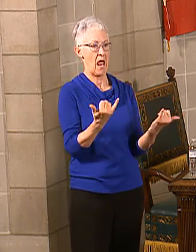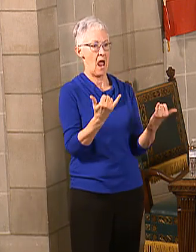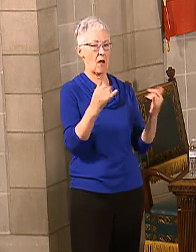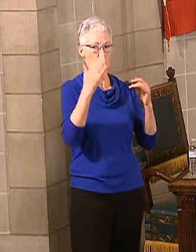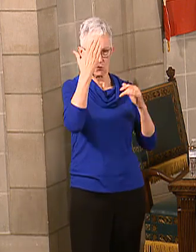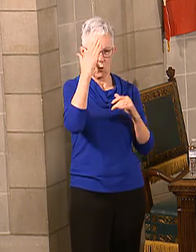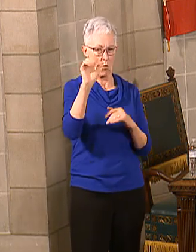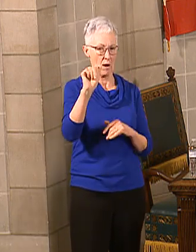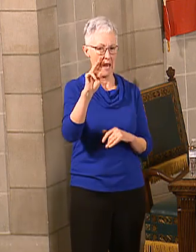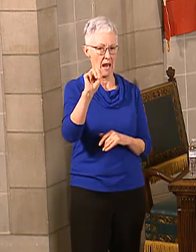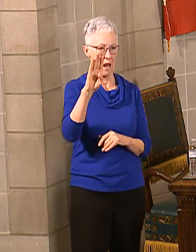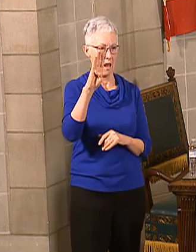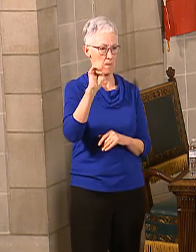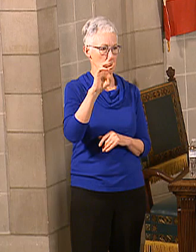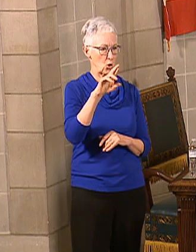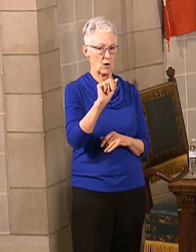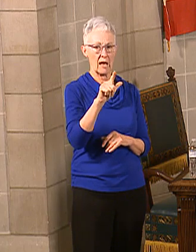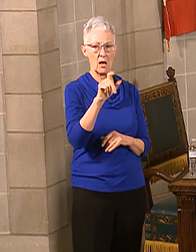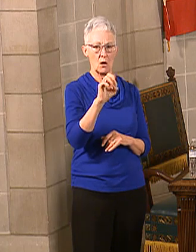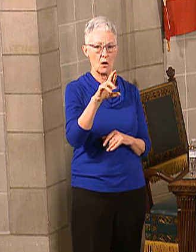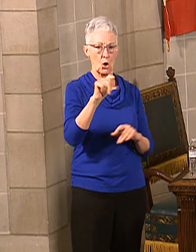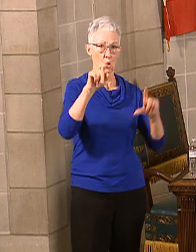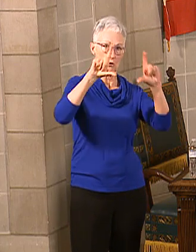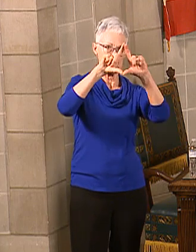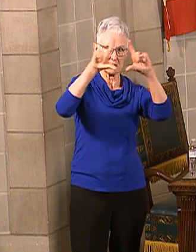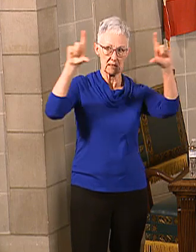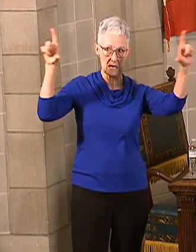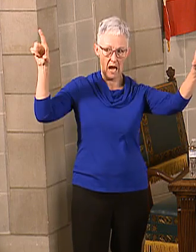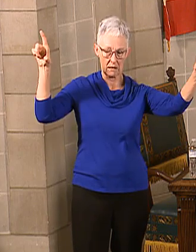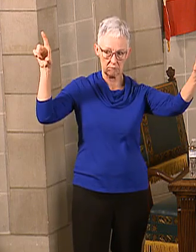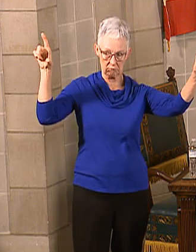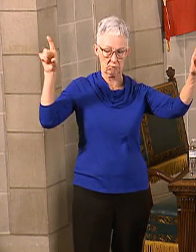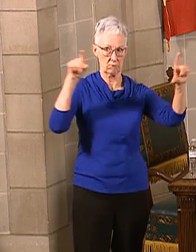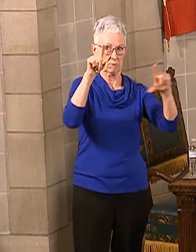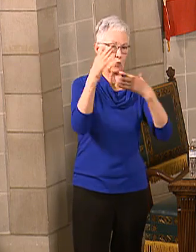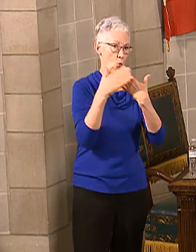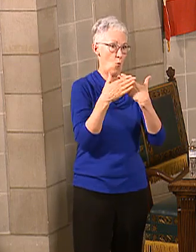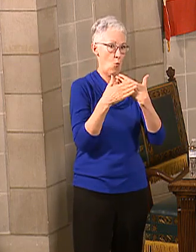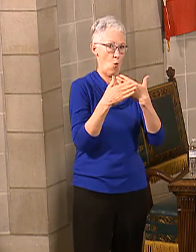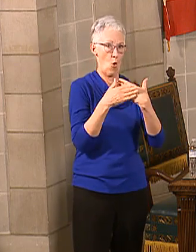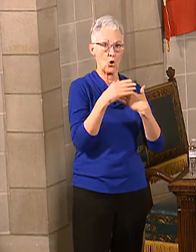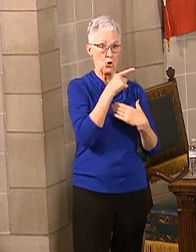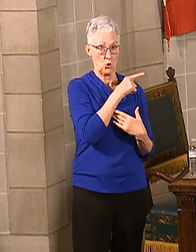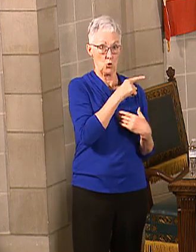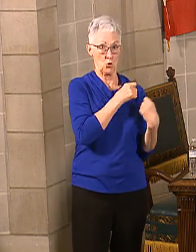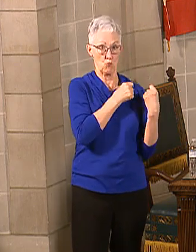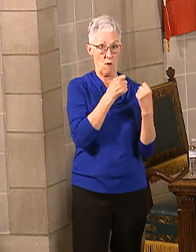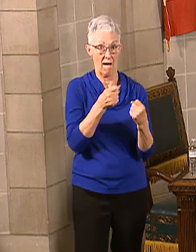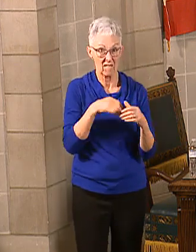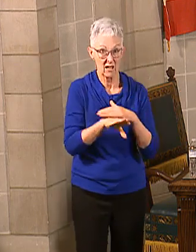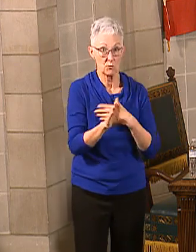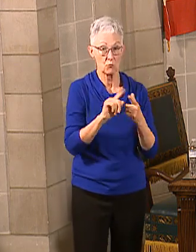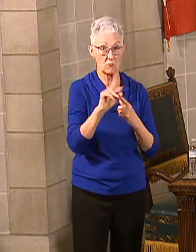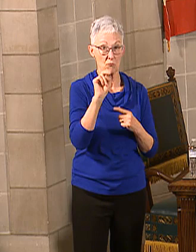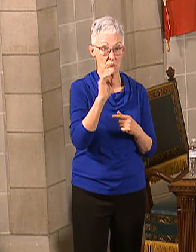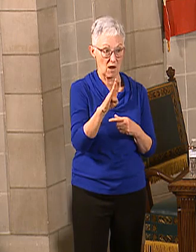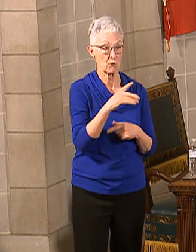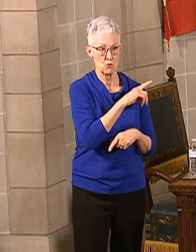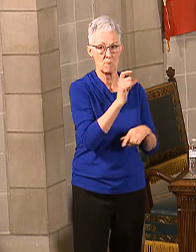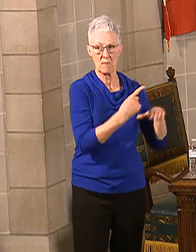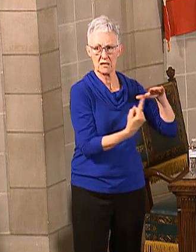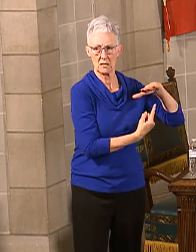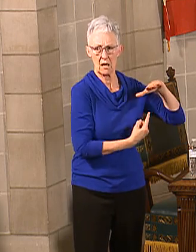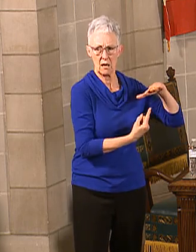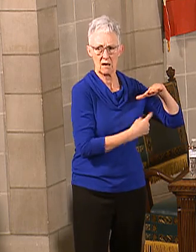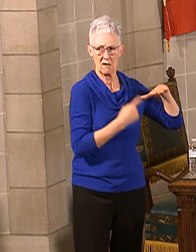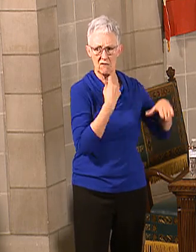Alerts. We've got it posted on the signs there as well, letting people know that when you're coming back in, you're driving back in, you gotta quarantine for 14 days. But job